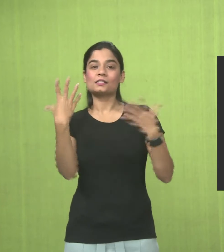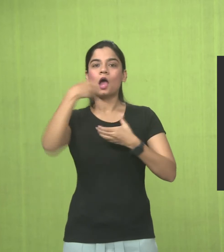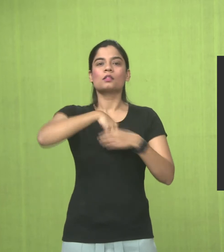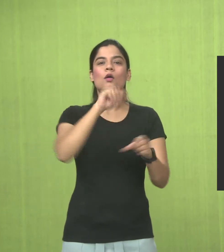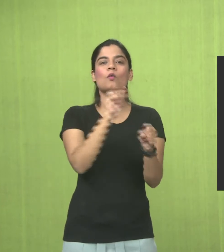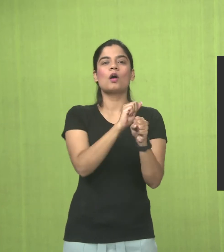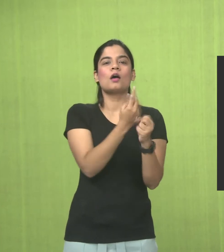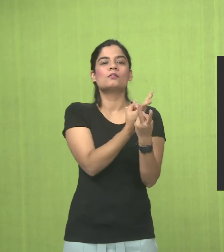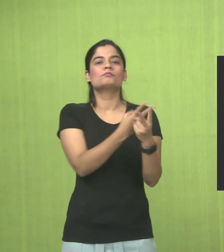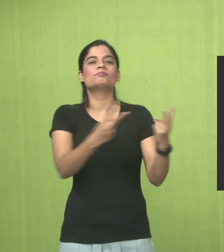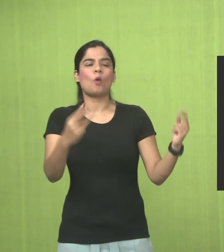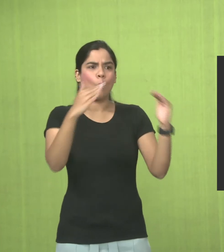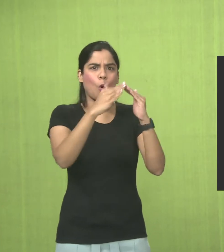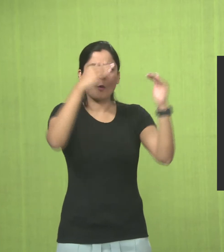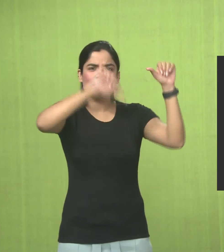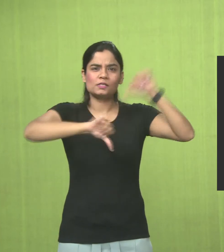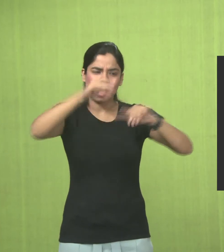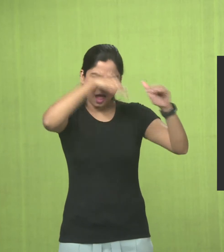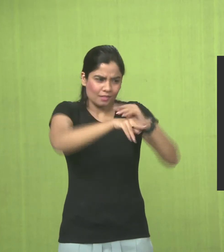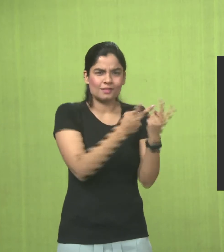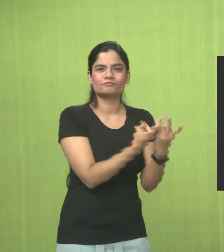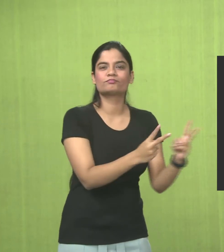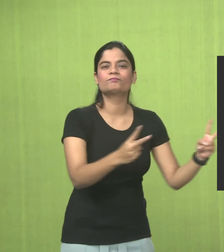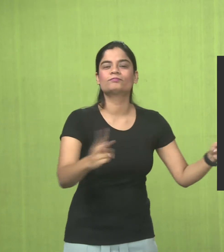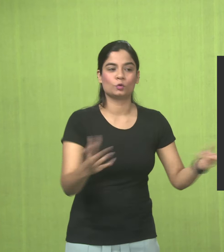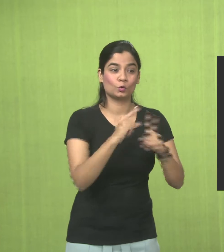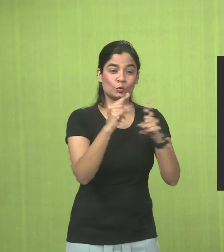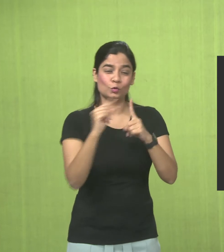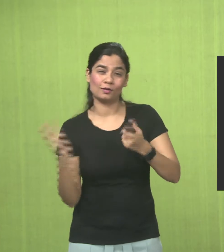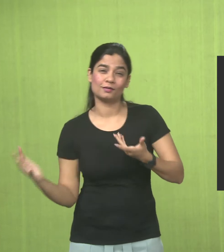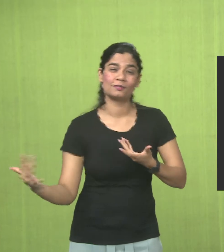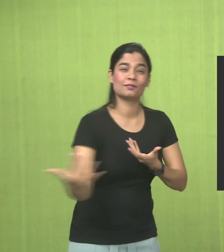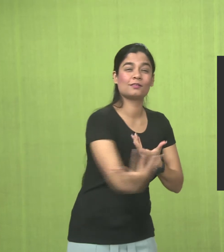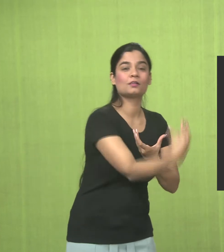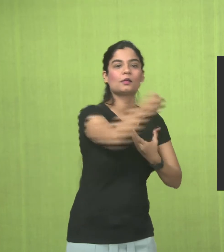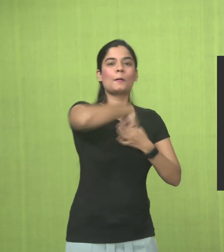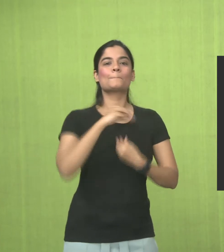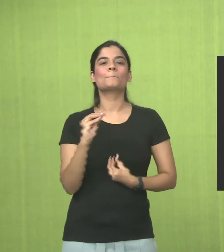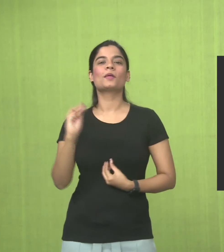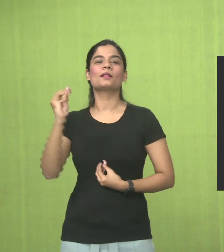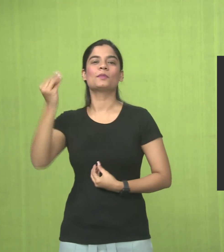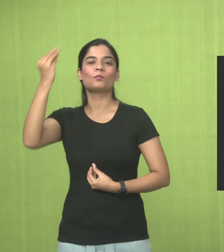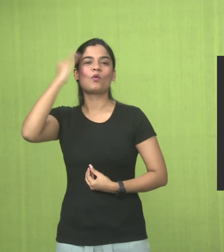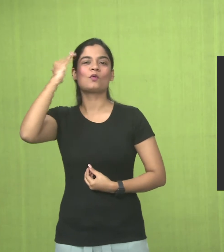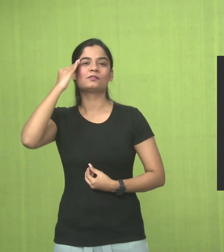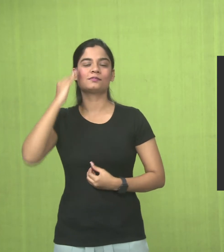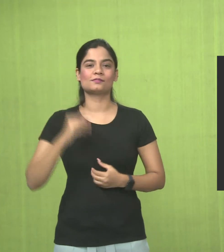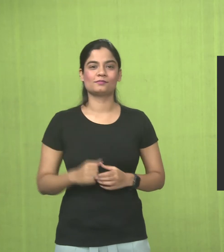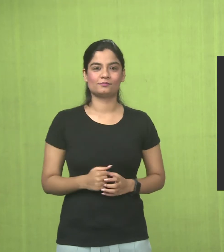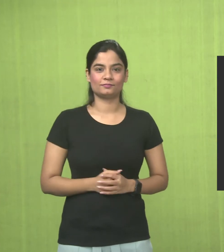in the outer world because we have experienced everything at home. It helps us in gathering the same knowledge and becoming better